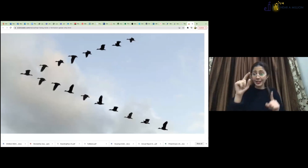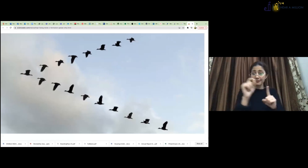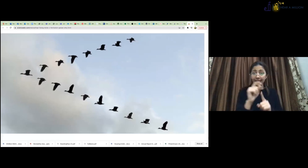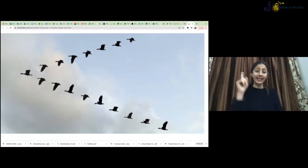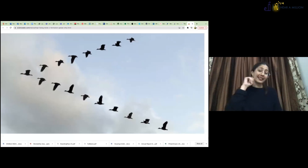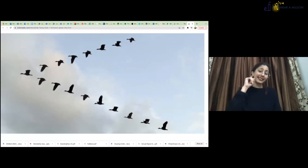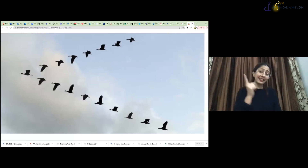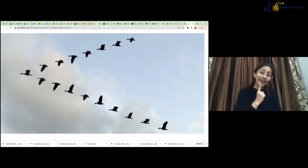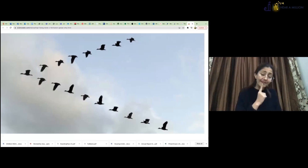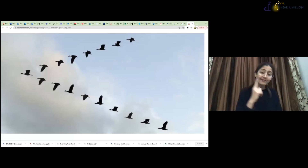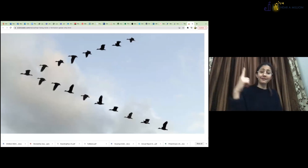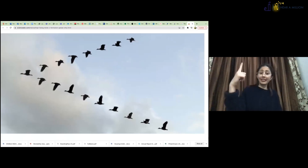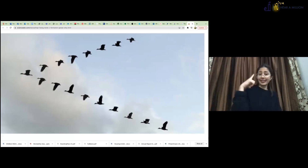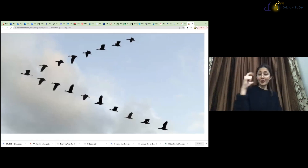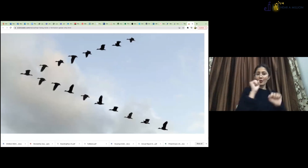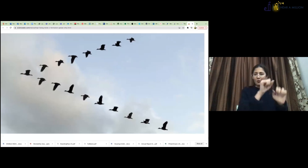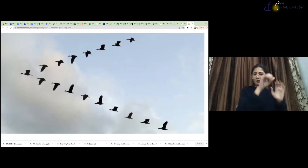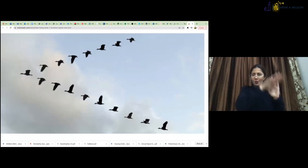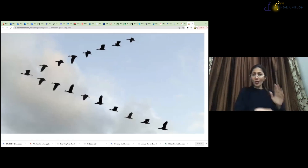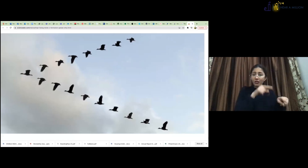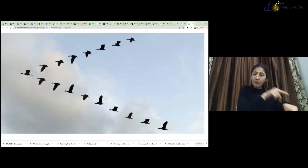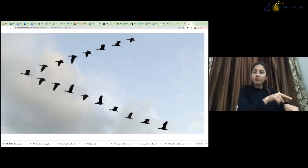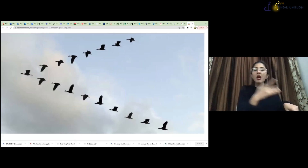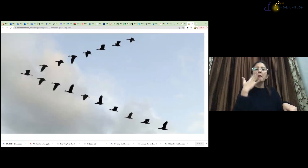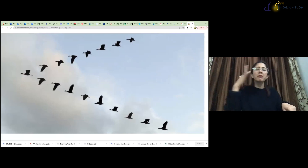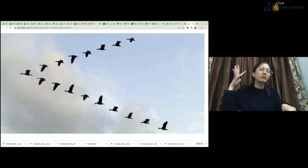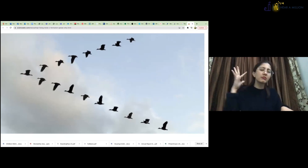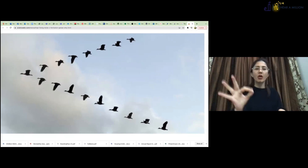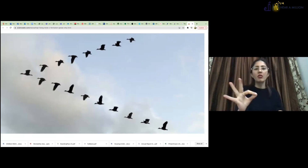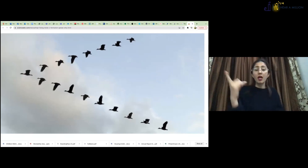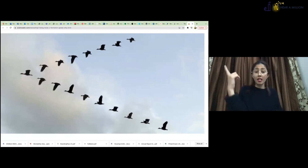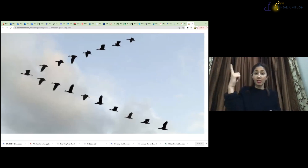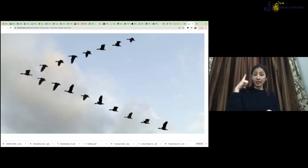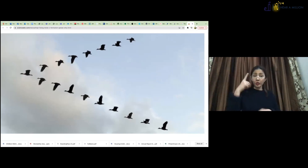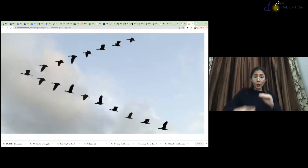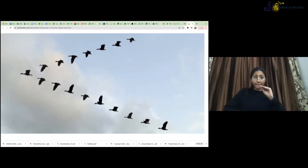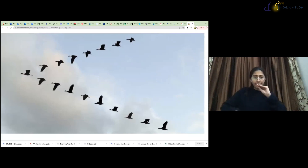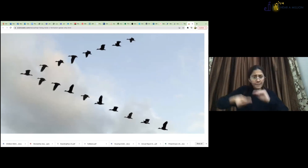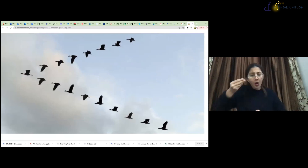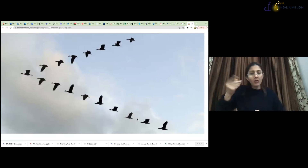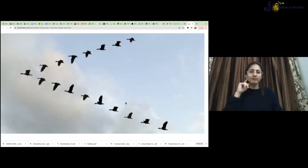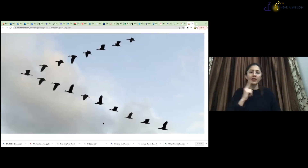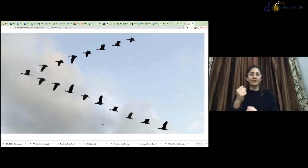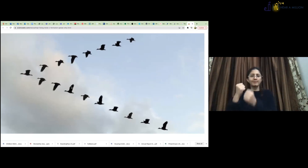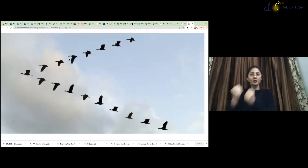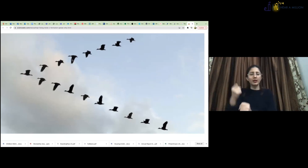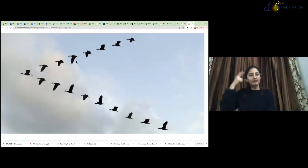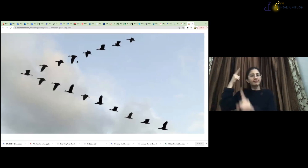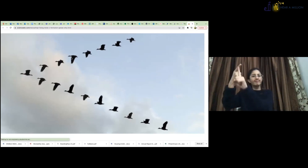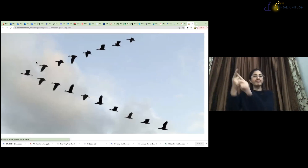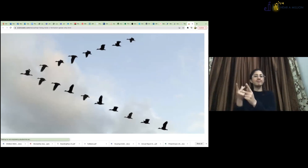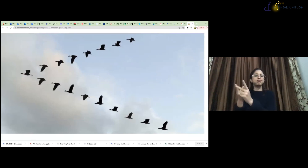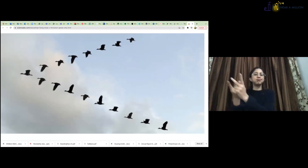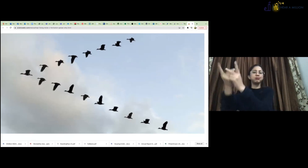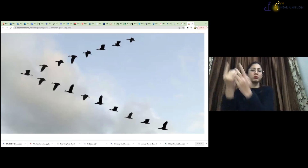that the cause of deaf community can go very far. And the more